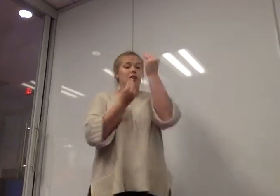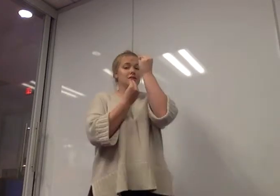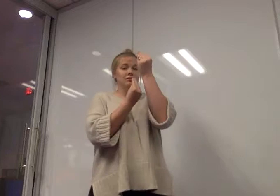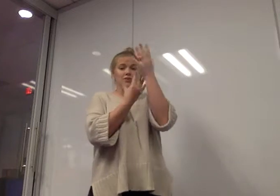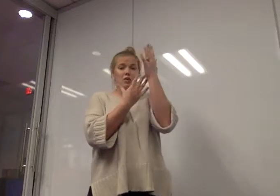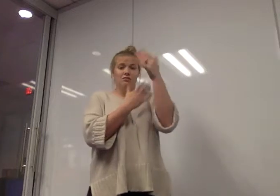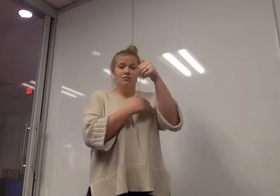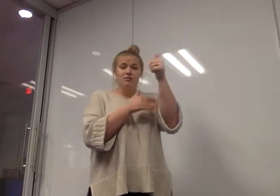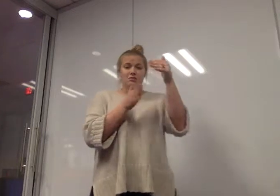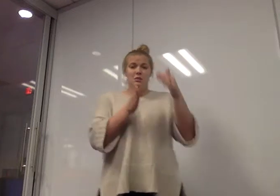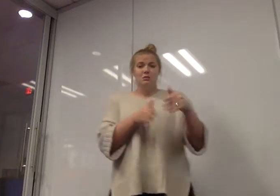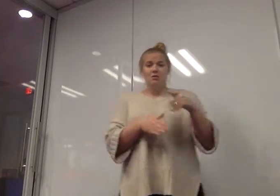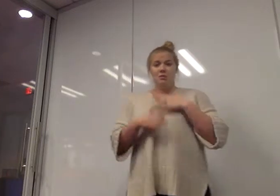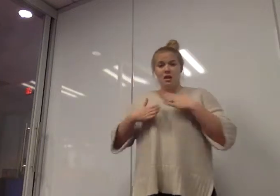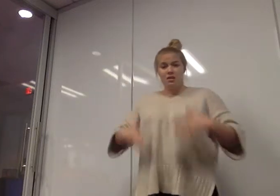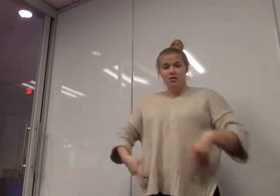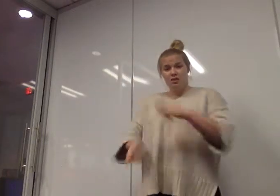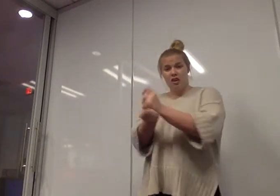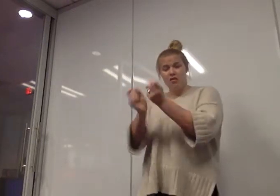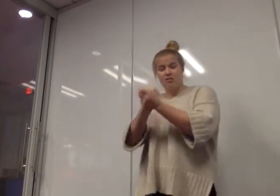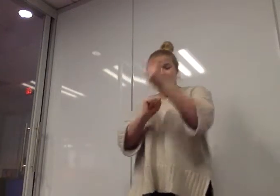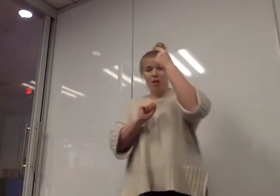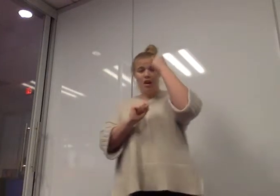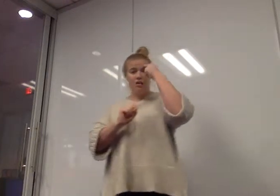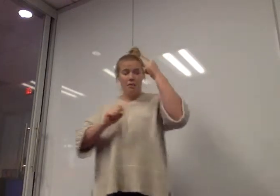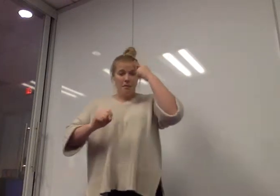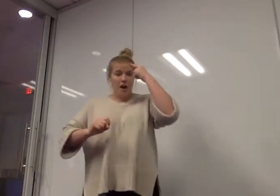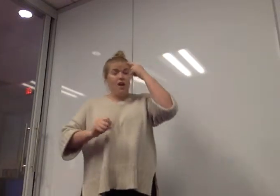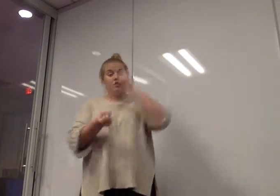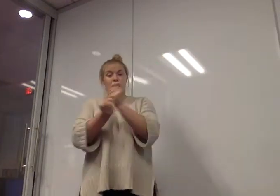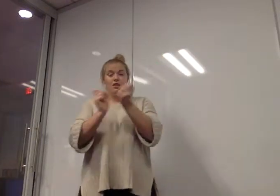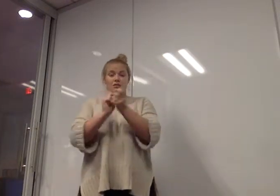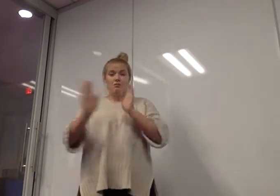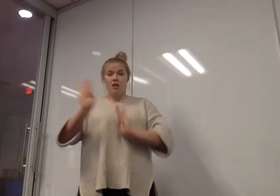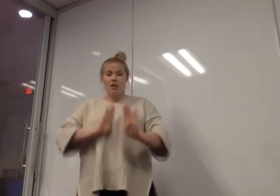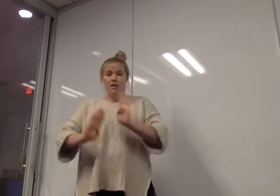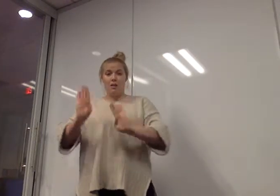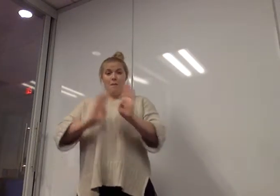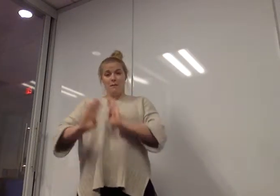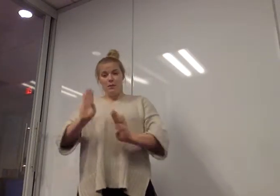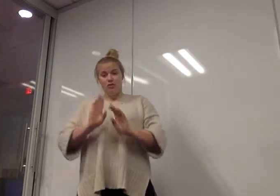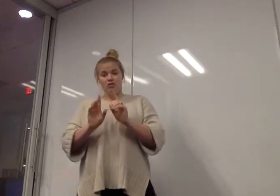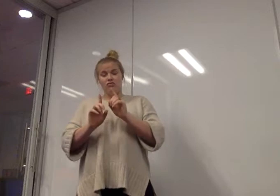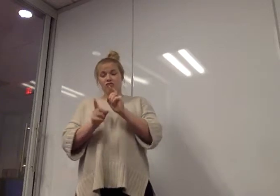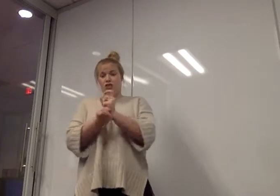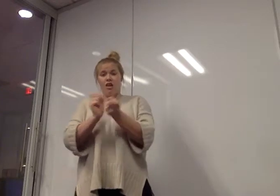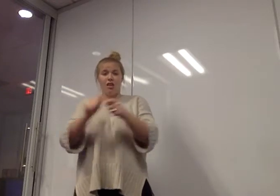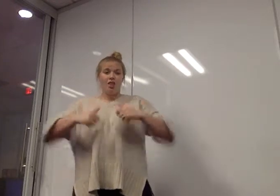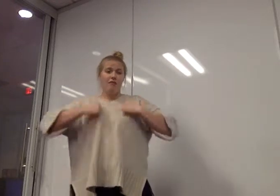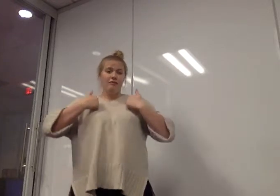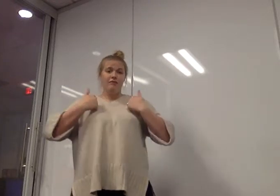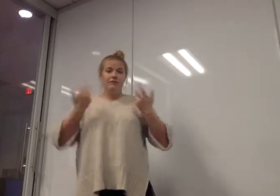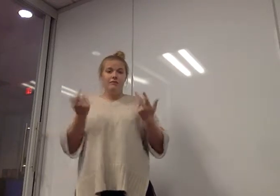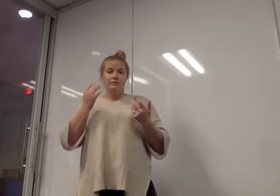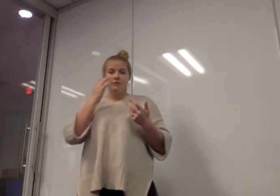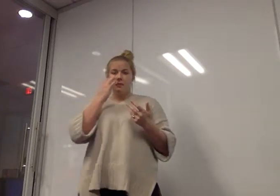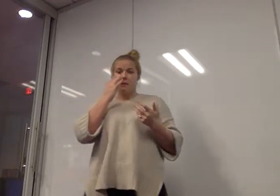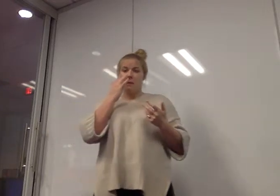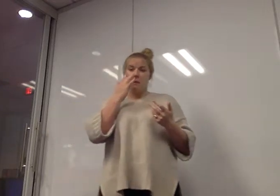this, that our bodies change our minds and our minds can change our behavior and our behavior can change our outcomes, they say to me, it feels